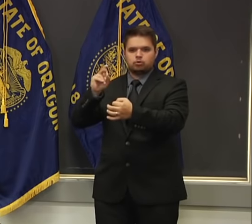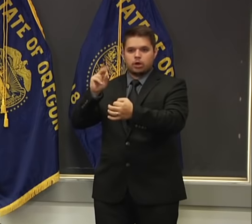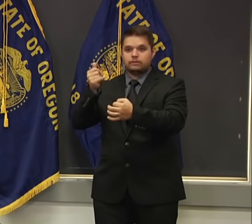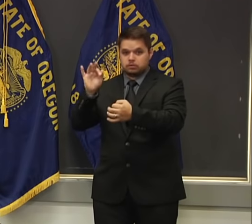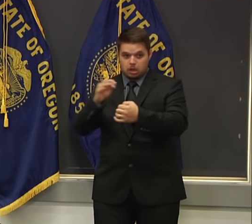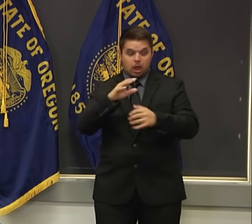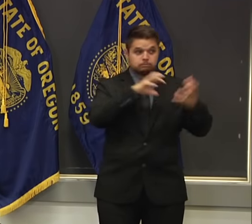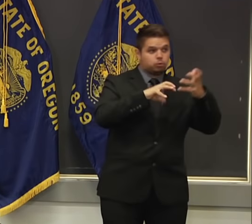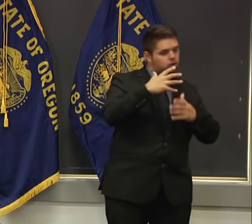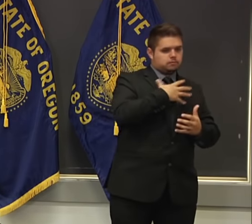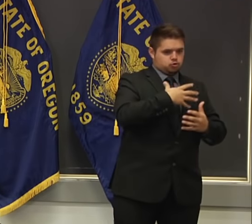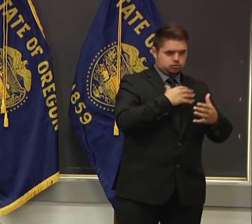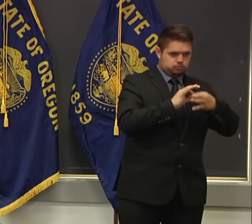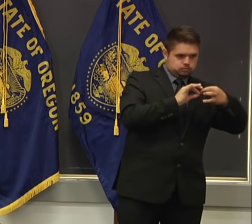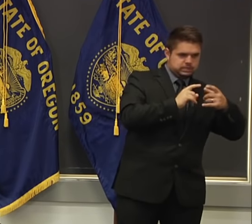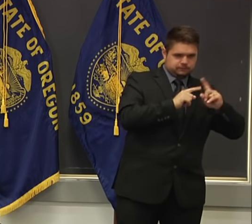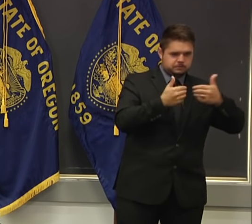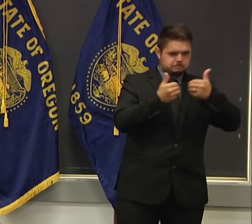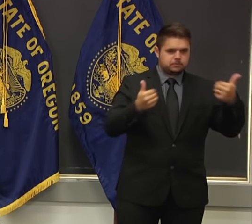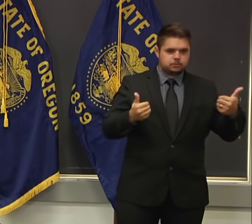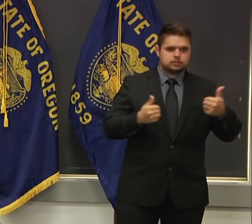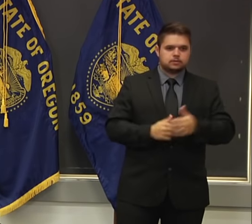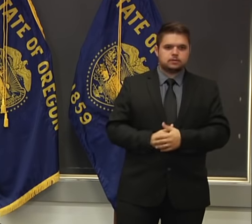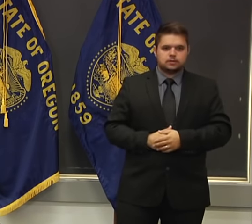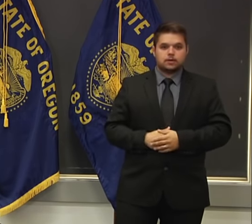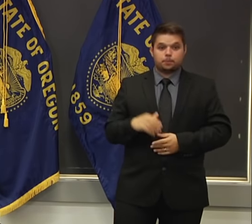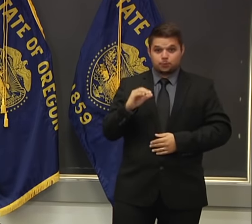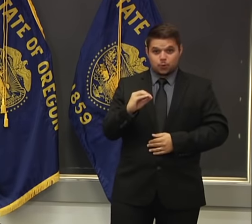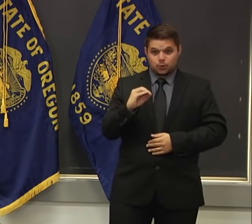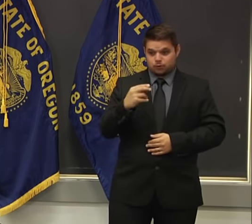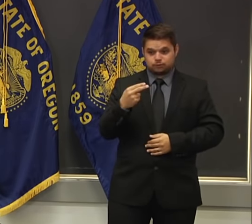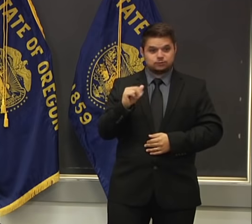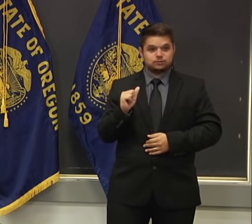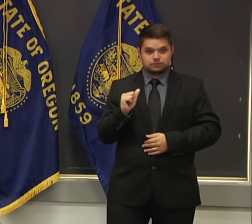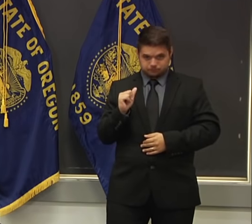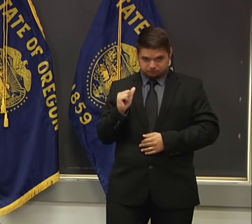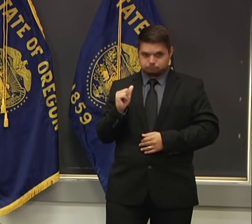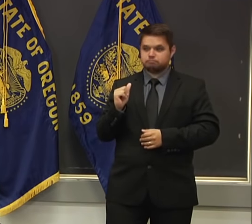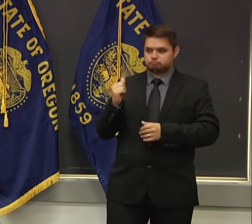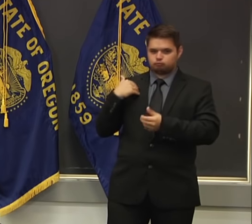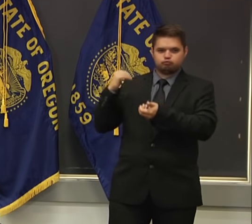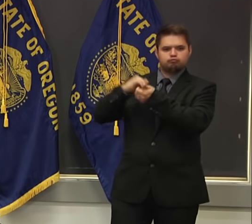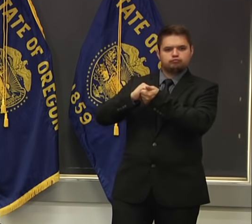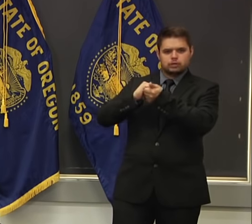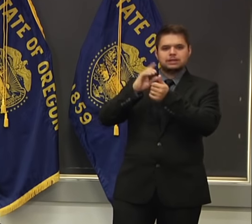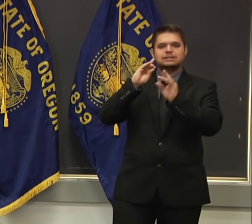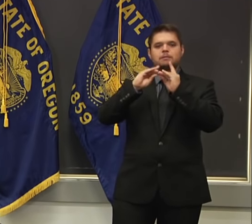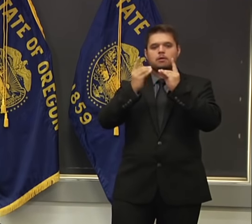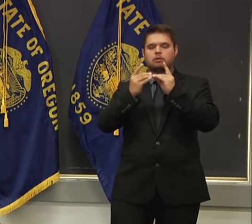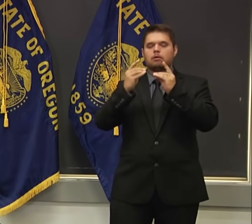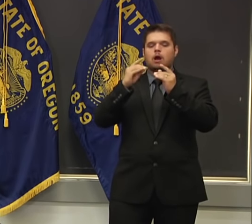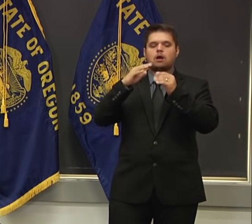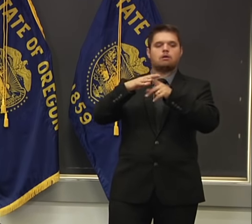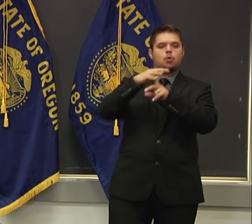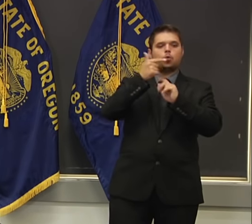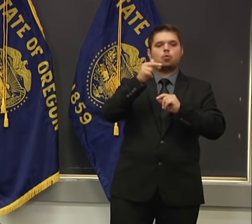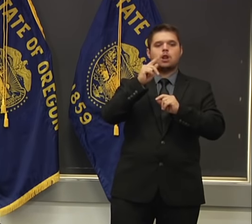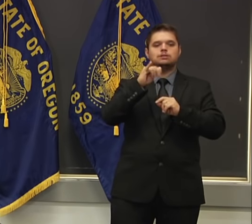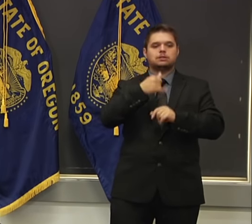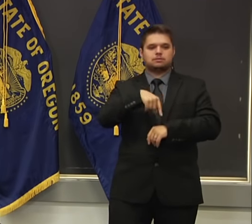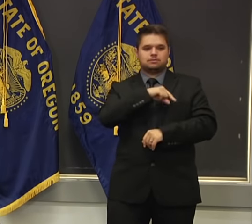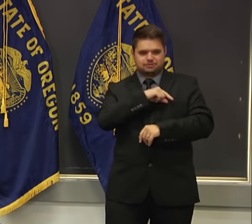Finally, OHA collaborated with the Department of Environmental Quality and Oregon OSHA to make sure people who may be returning to burned